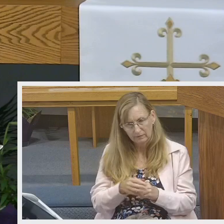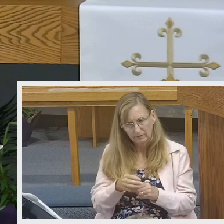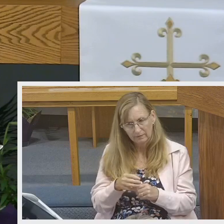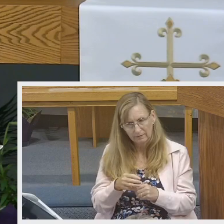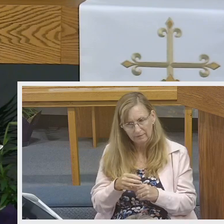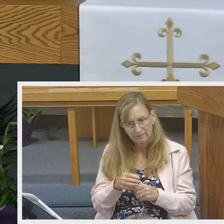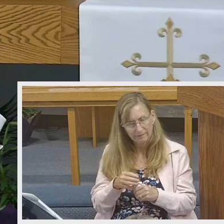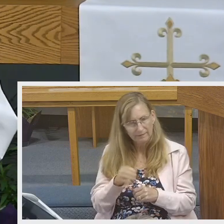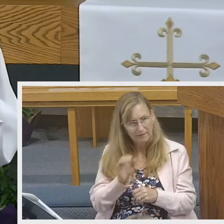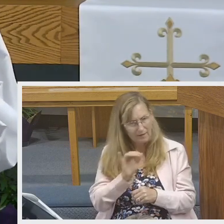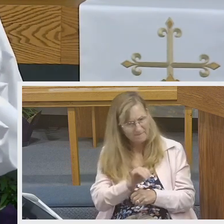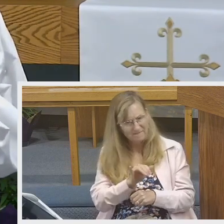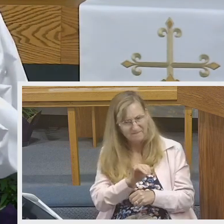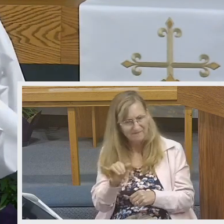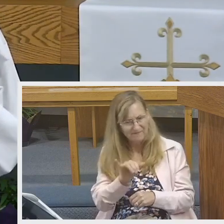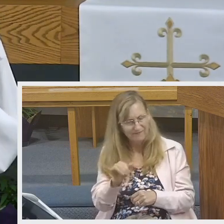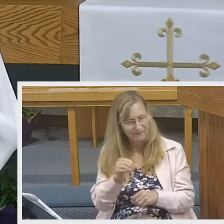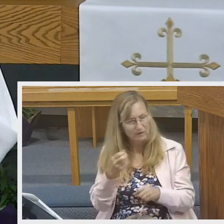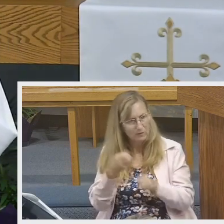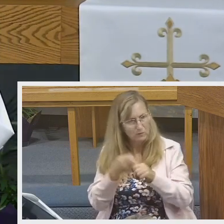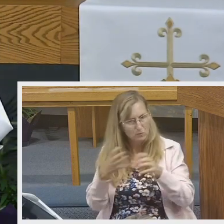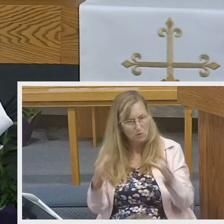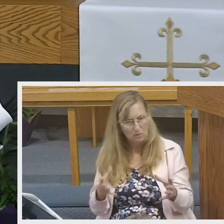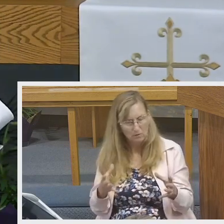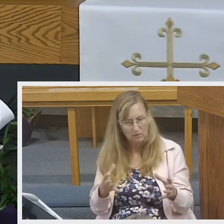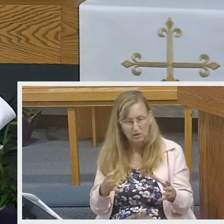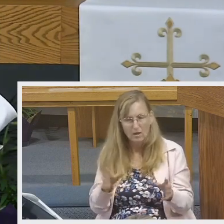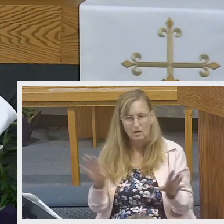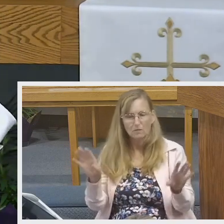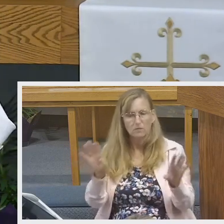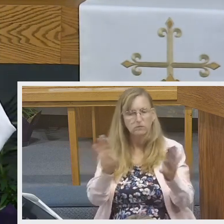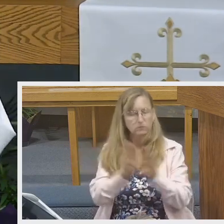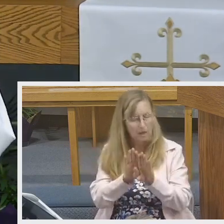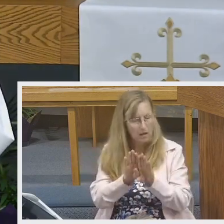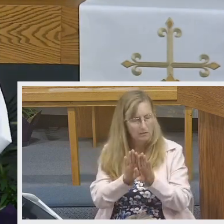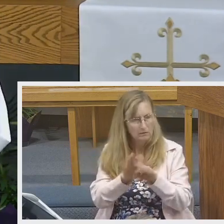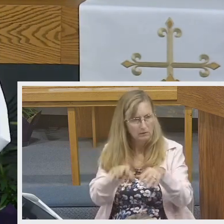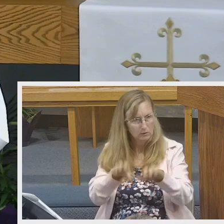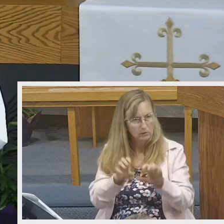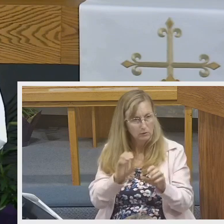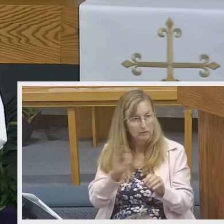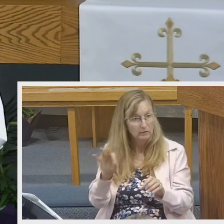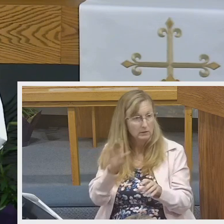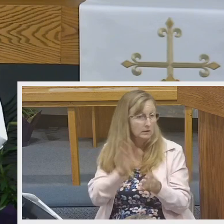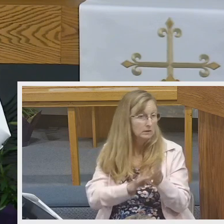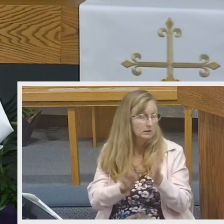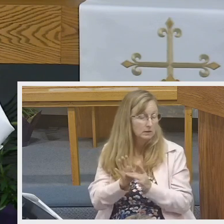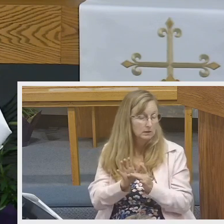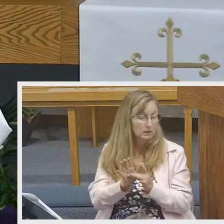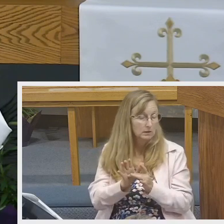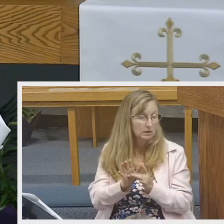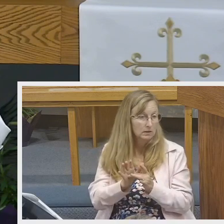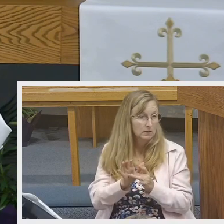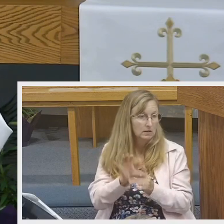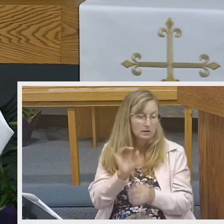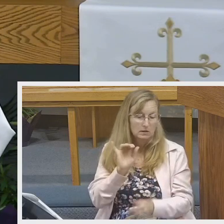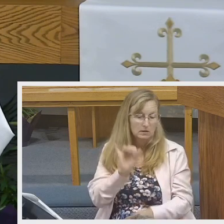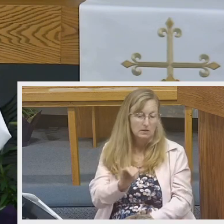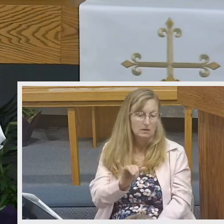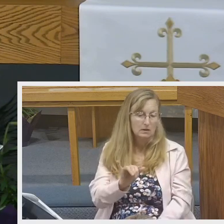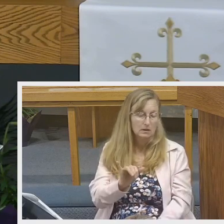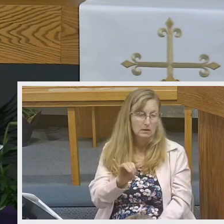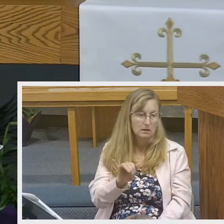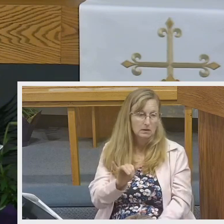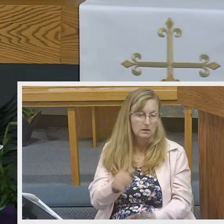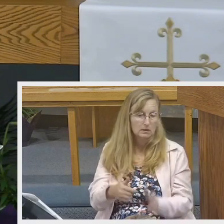entry to Jesus' tomb. And it was a monument to a dead Messiah.